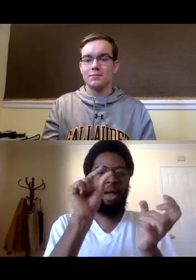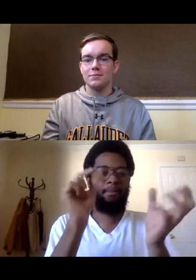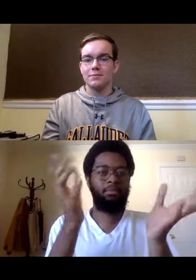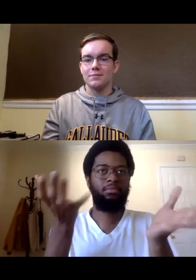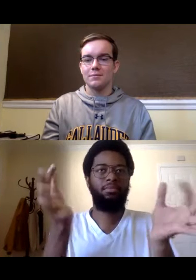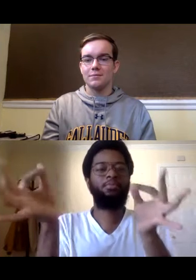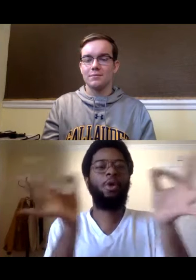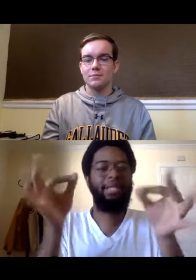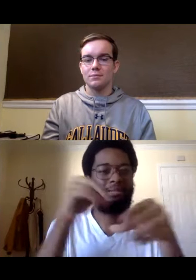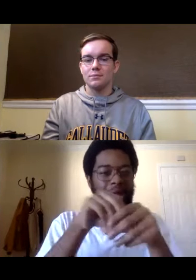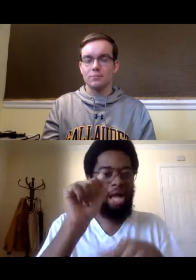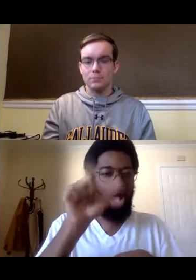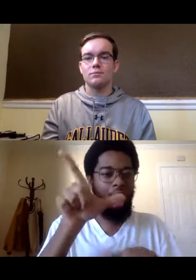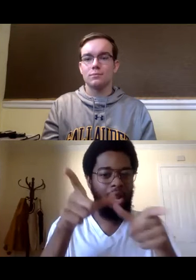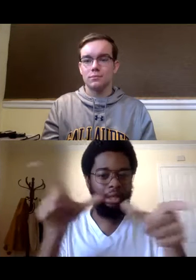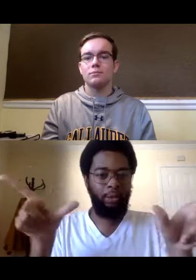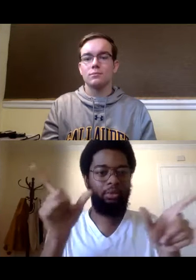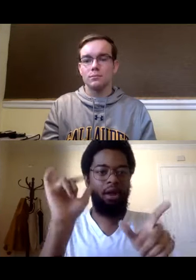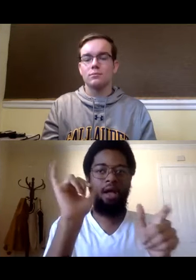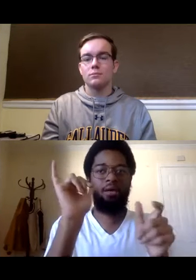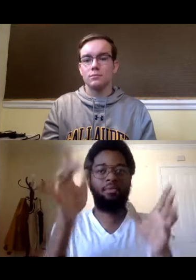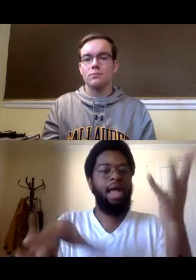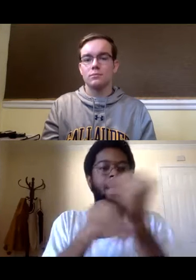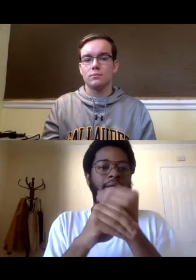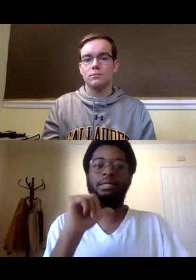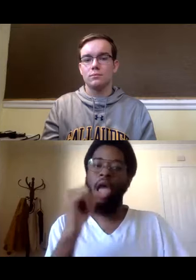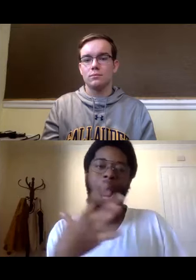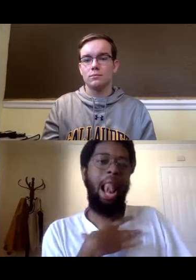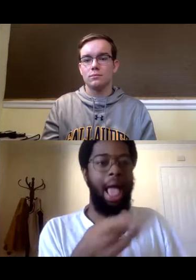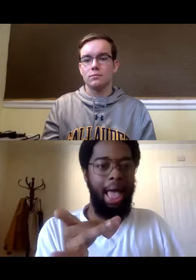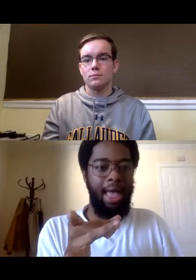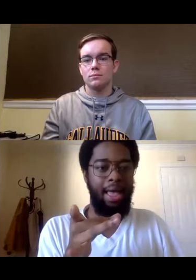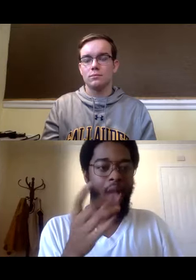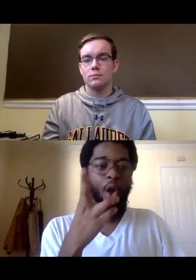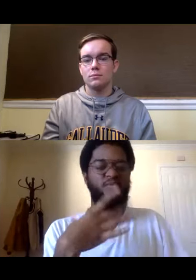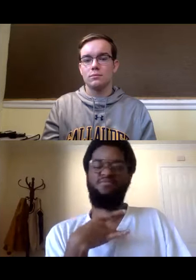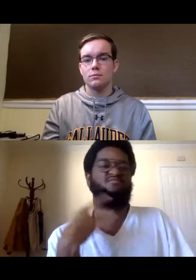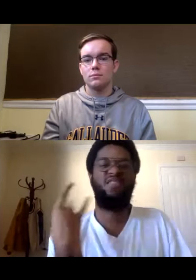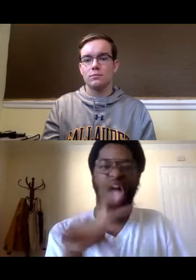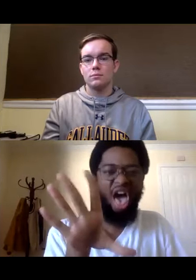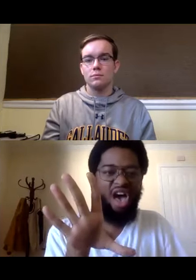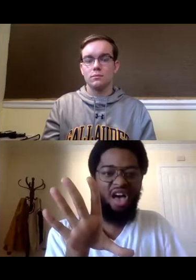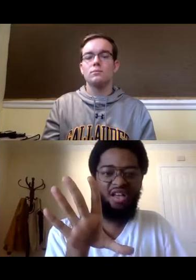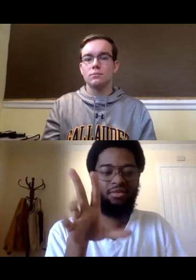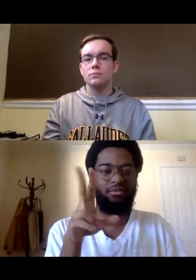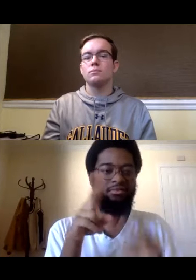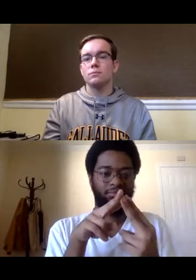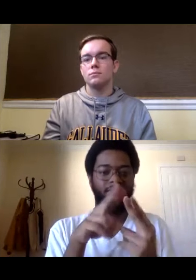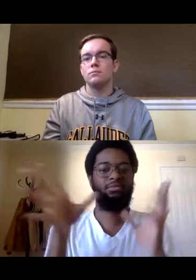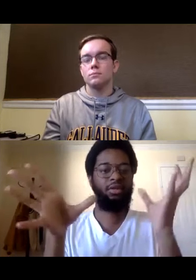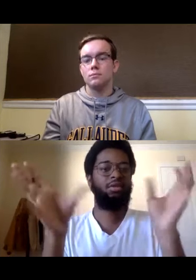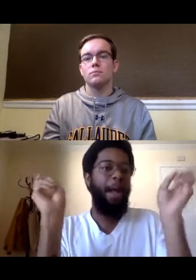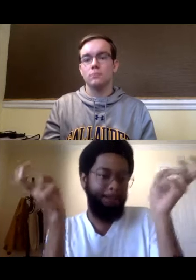You may say less preference or something like that. We would explain it more in ASL and add like not in front of like,